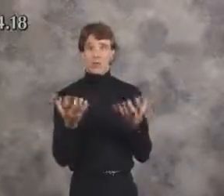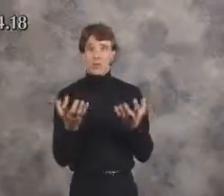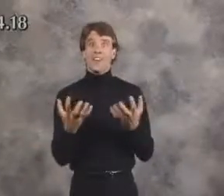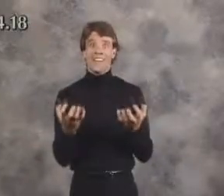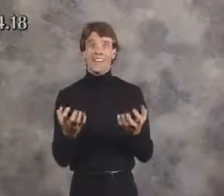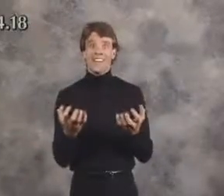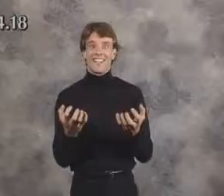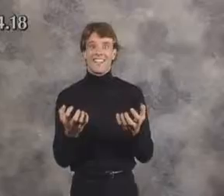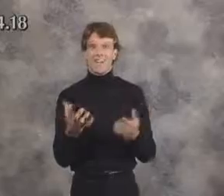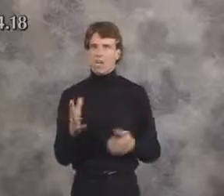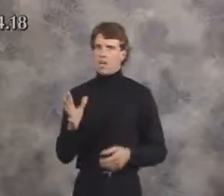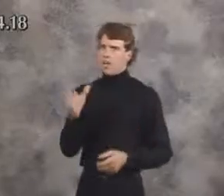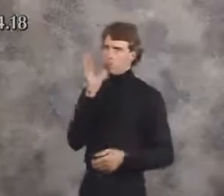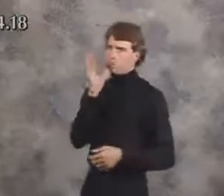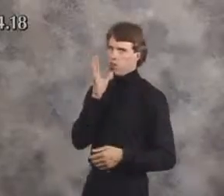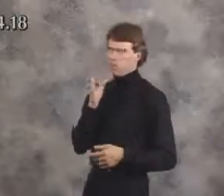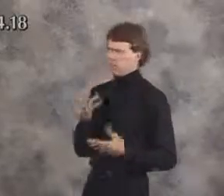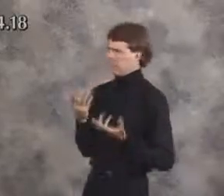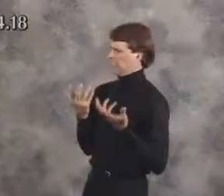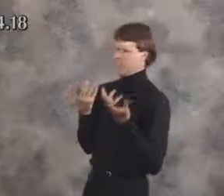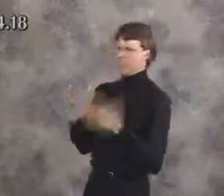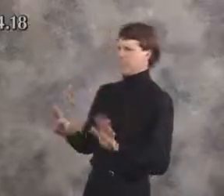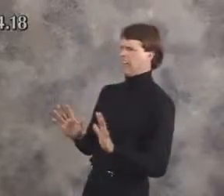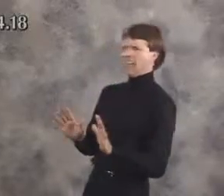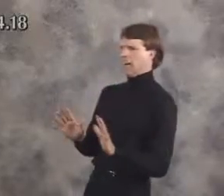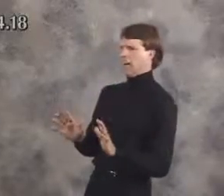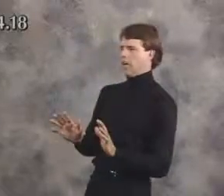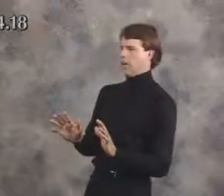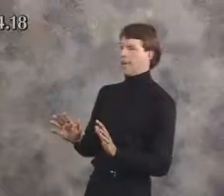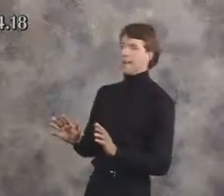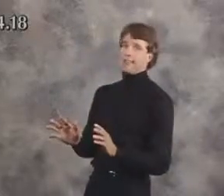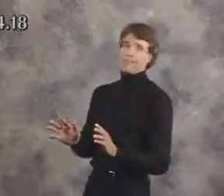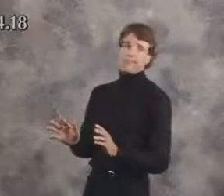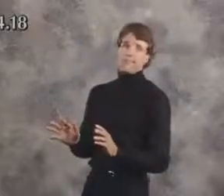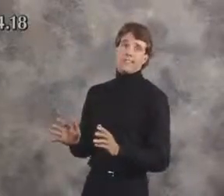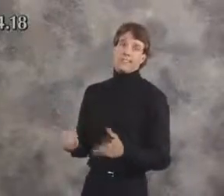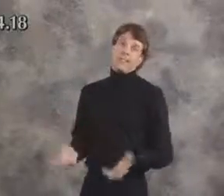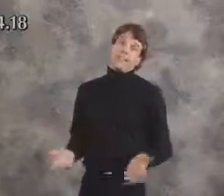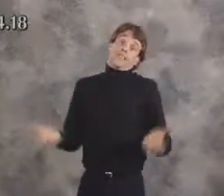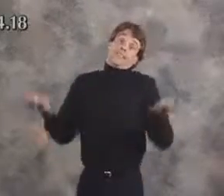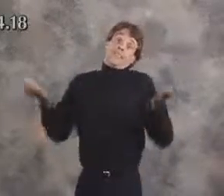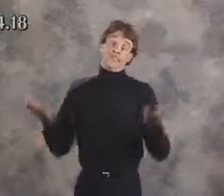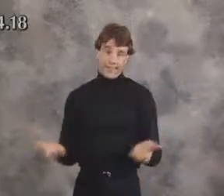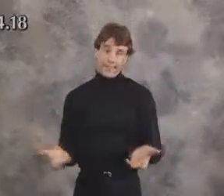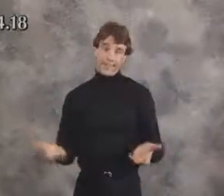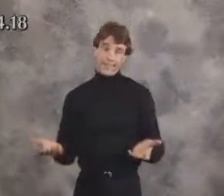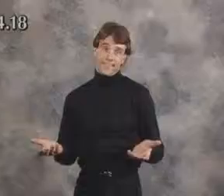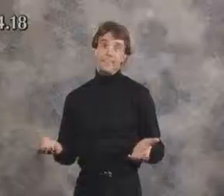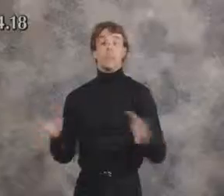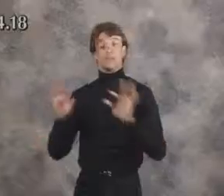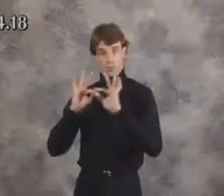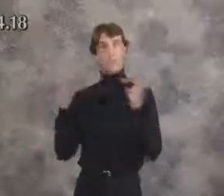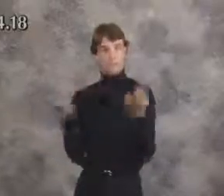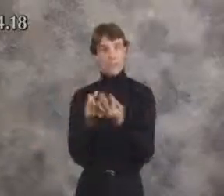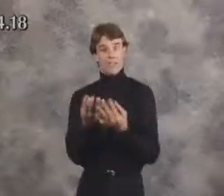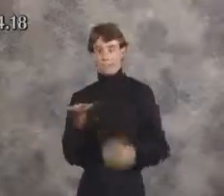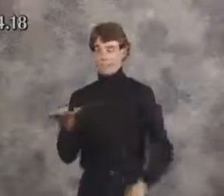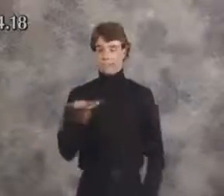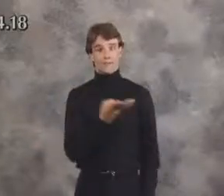to help too. Now the mom didn't want their help, but she accepted it, and